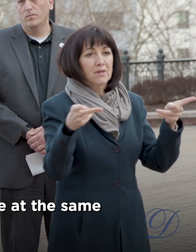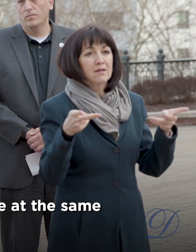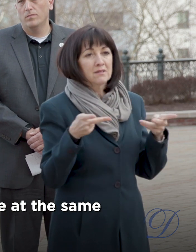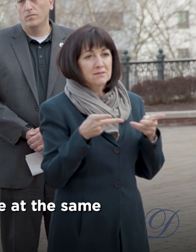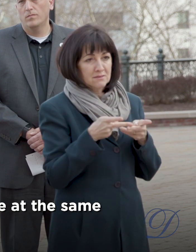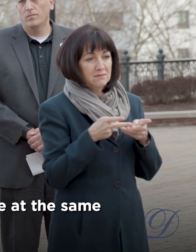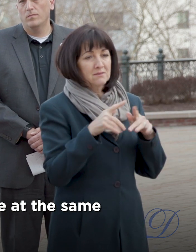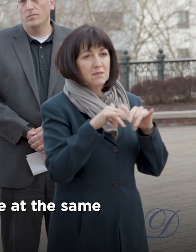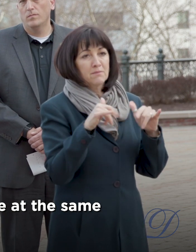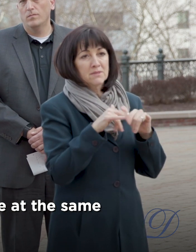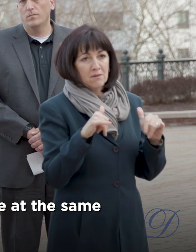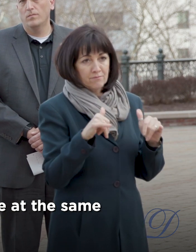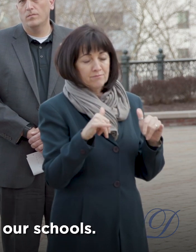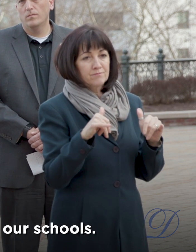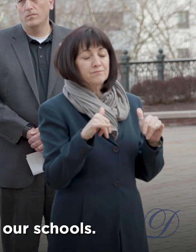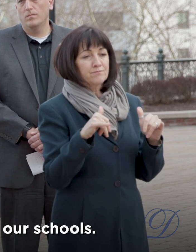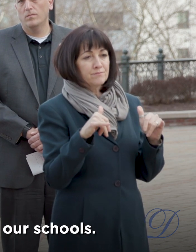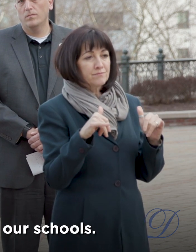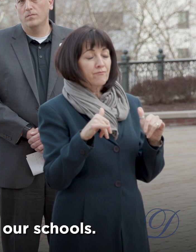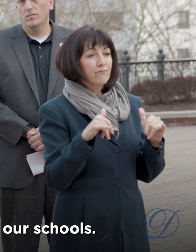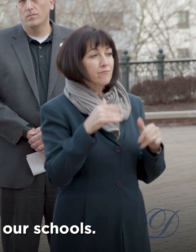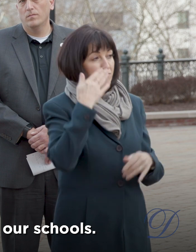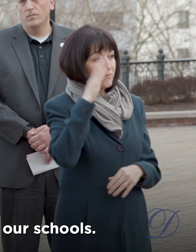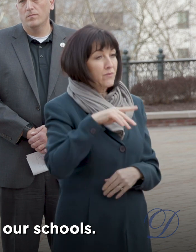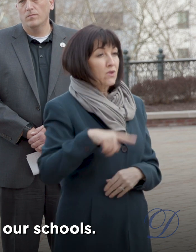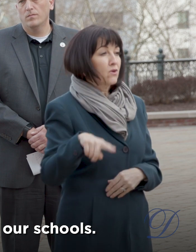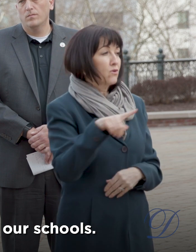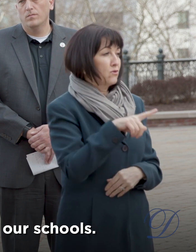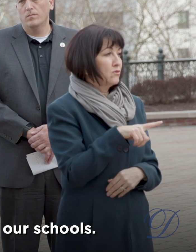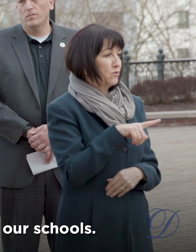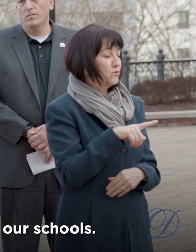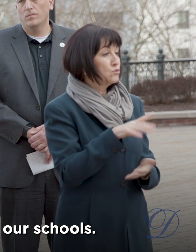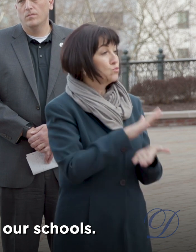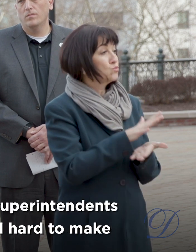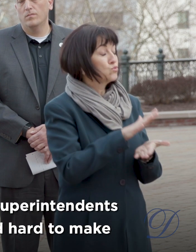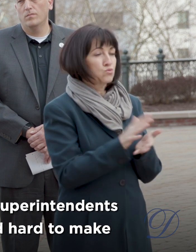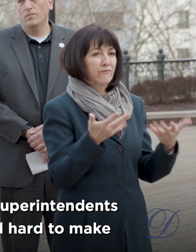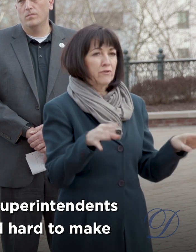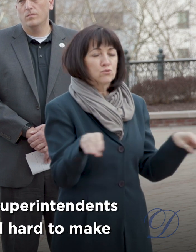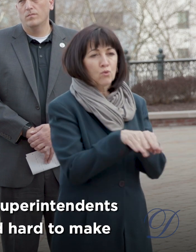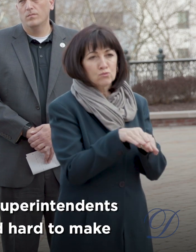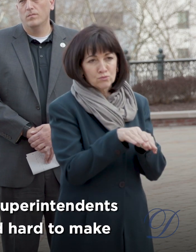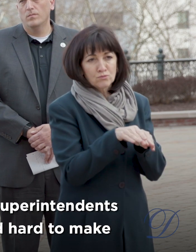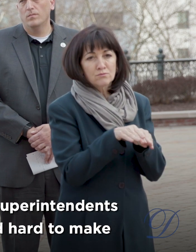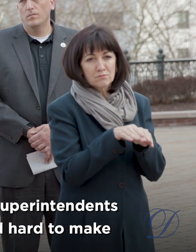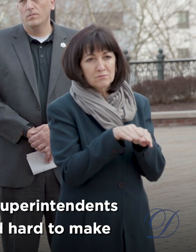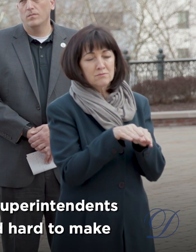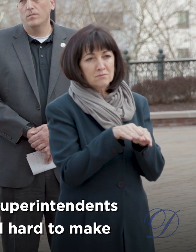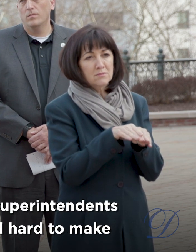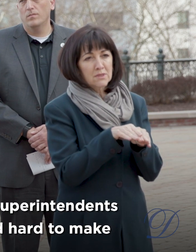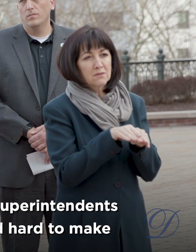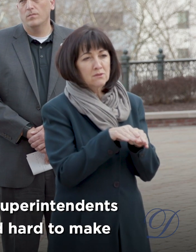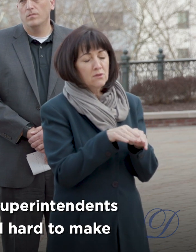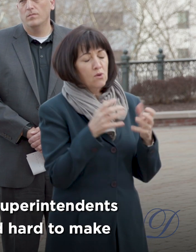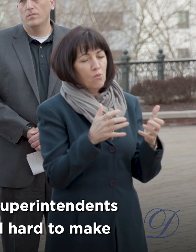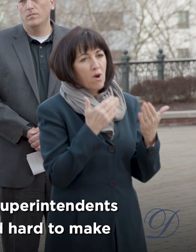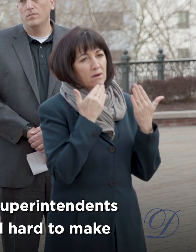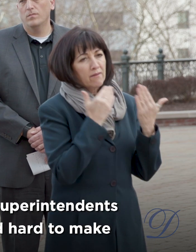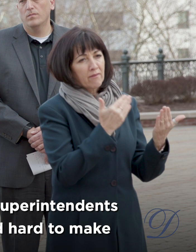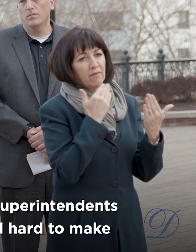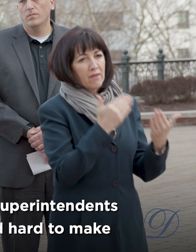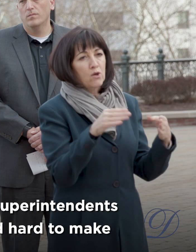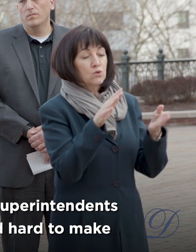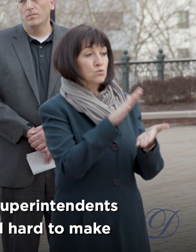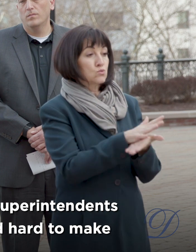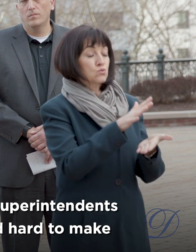at the same times. And as you know, we've closed our schools. I'd like to really thank the school